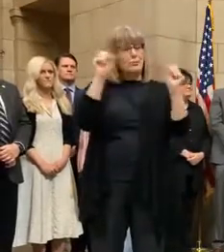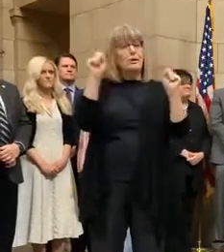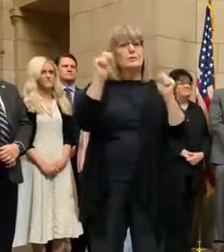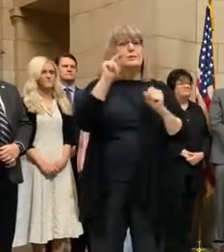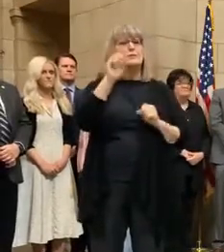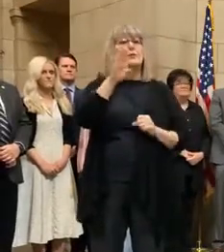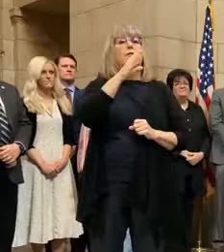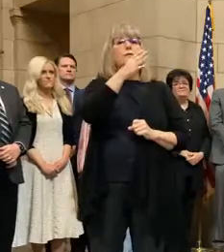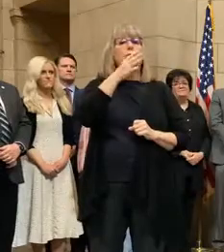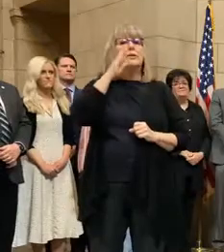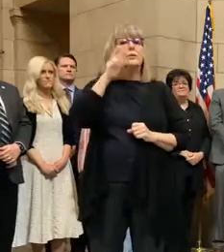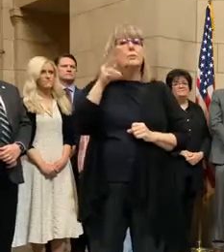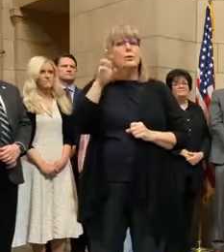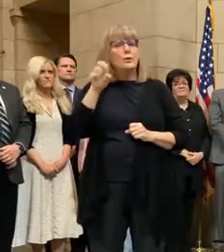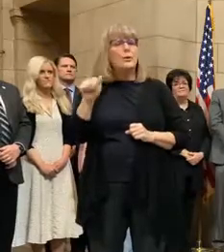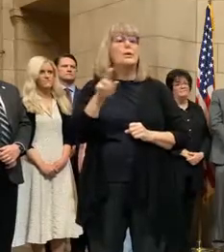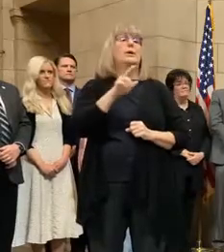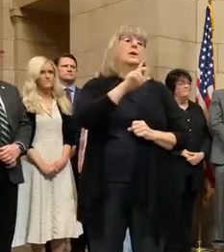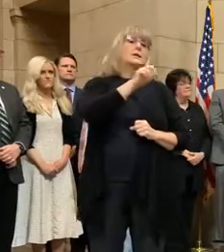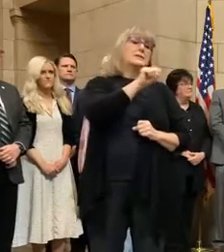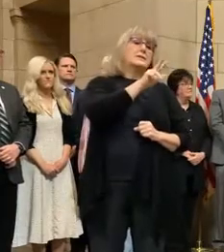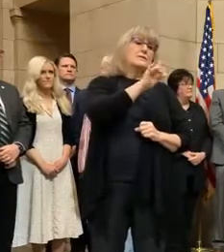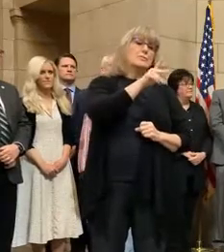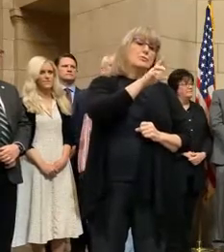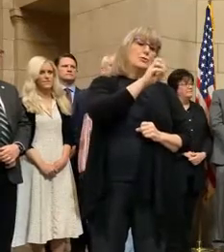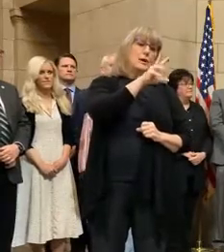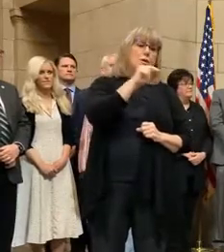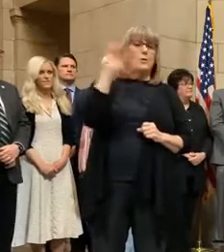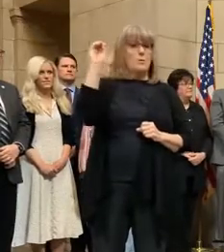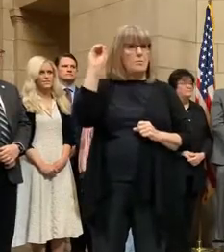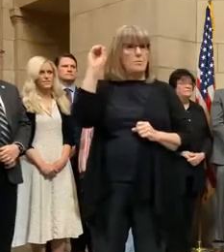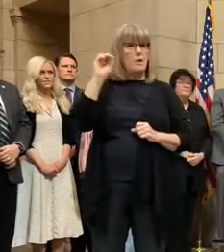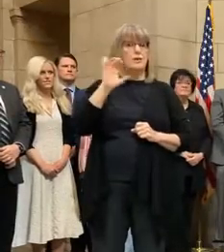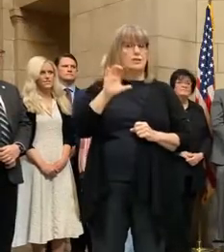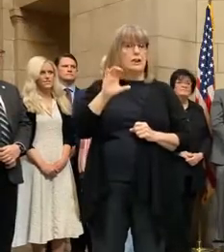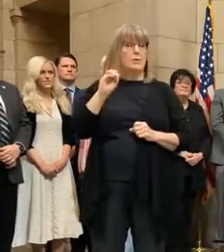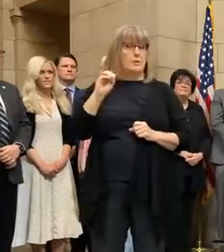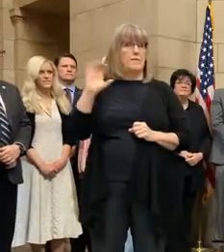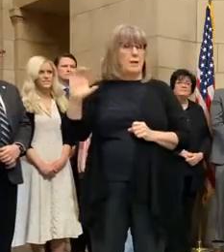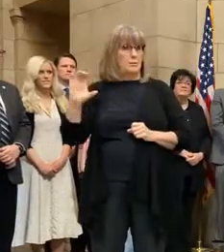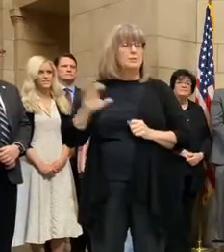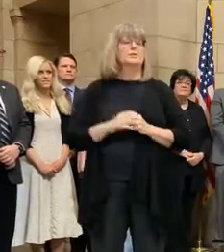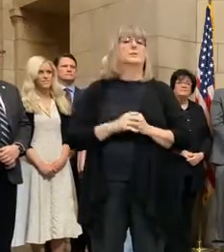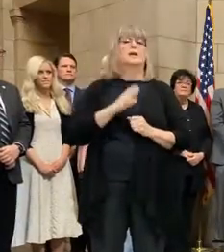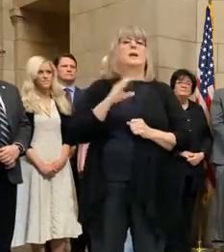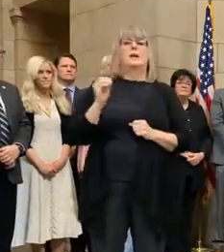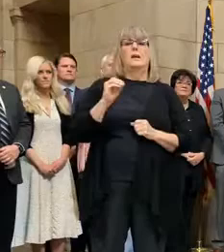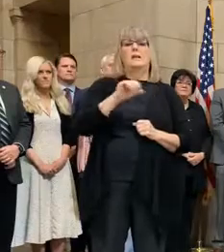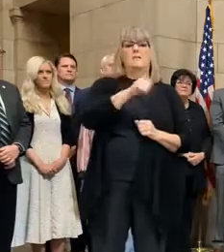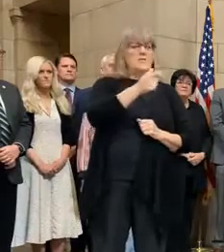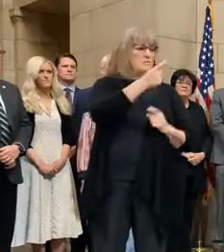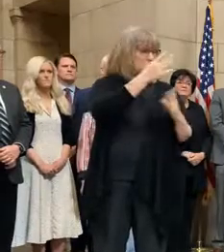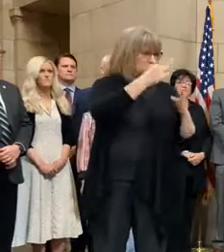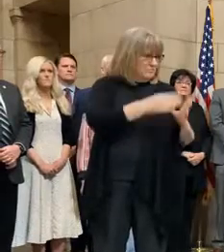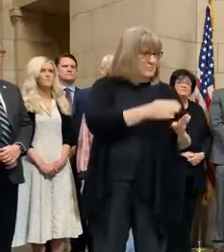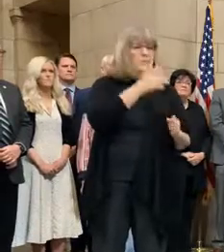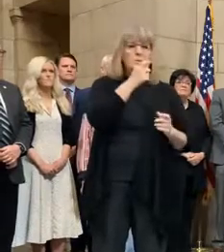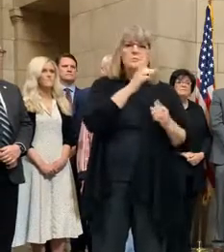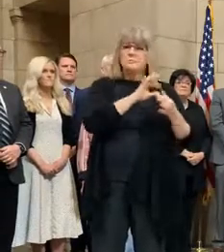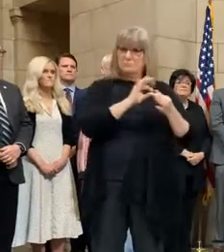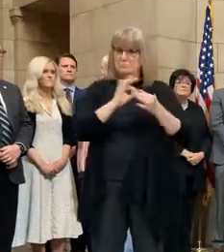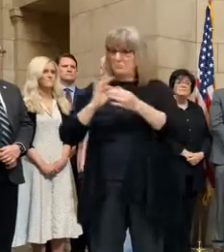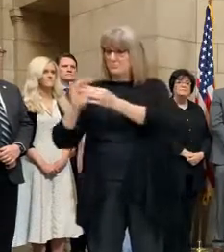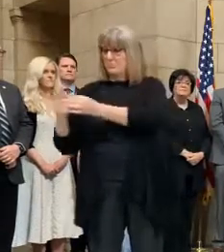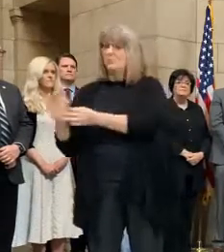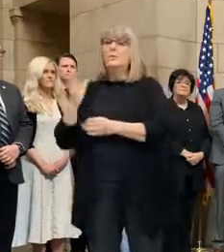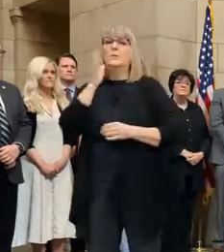Bureau, David Brown, who's President of the Omaha Chamber, and then Dick Pierce, who is the Chair of the Nebraska Cattlemen's Tax Committee. So all those